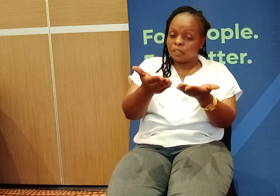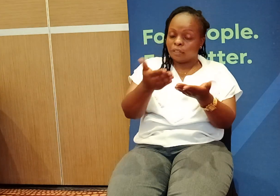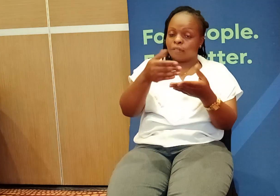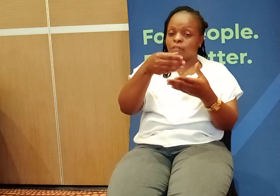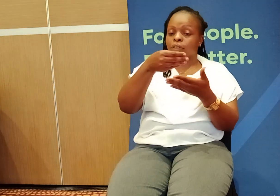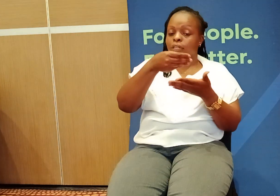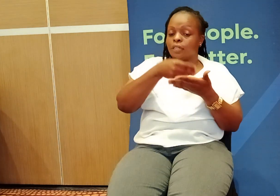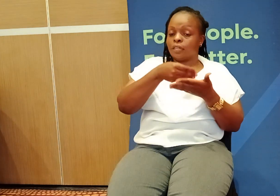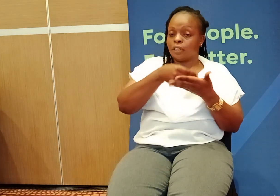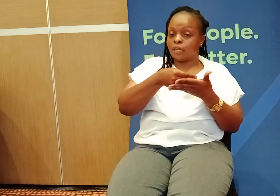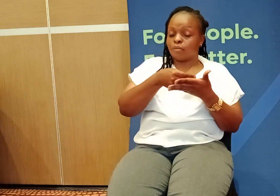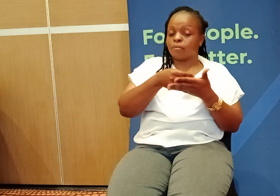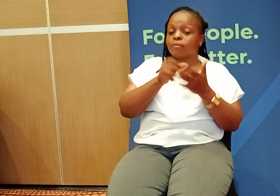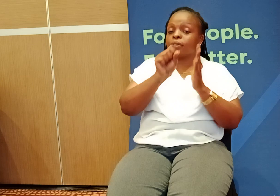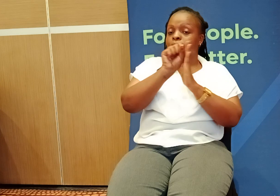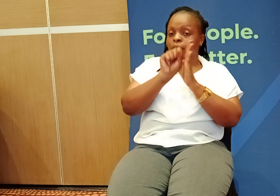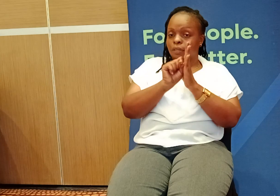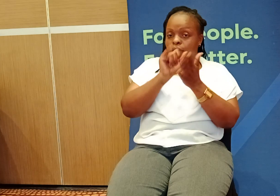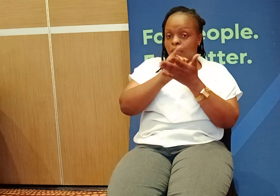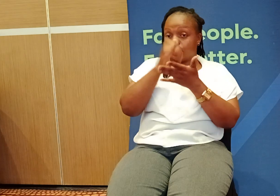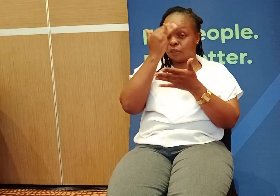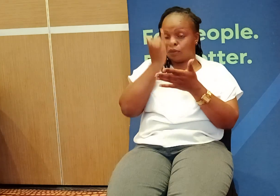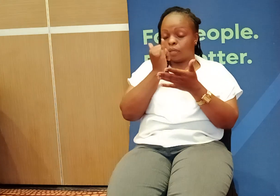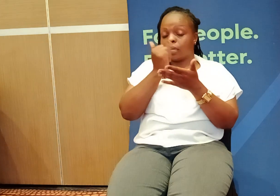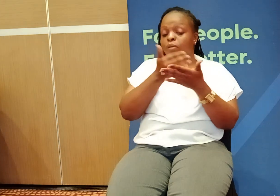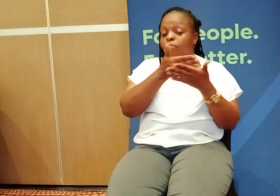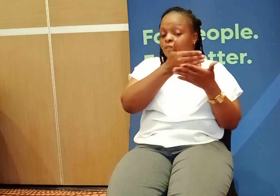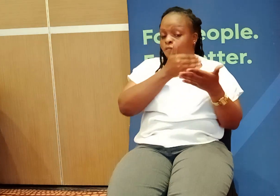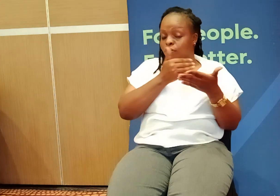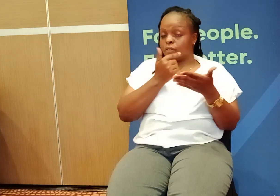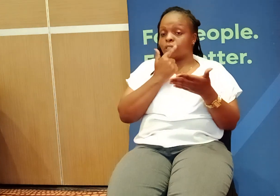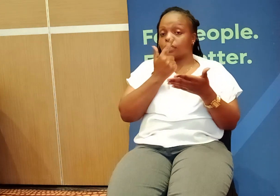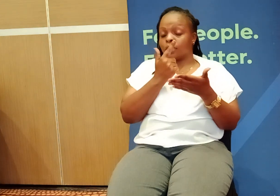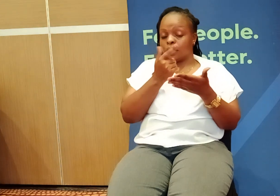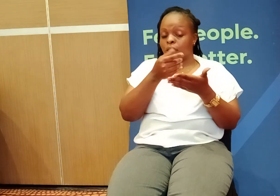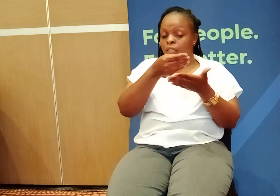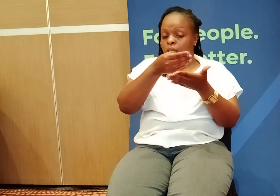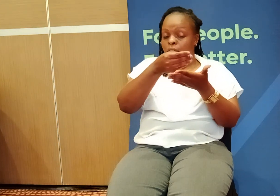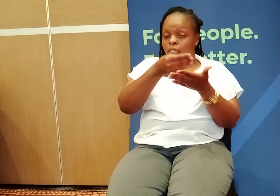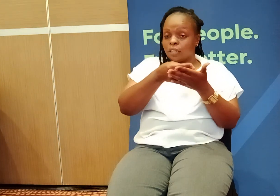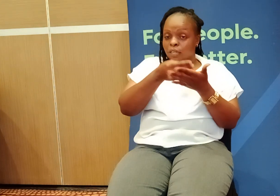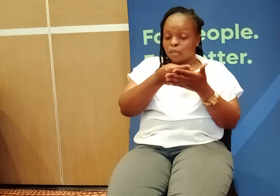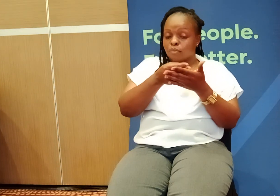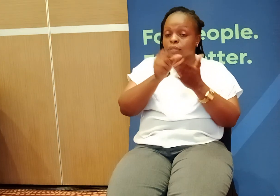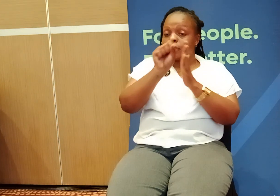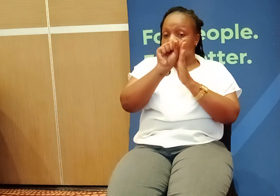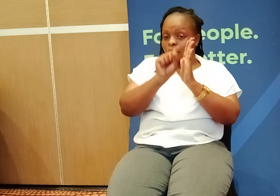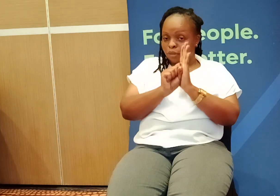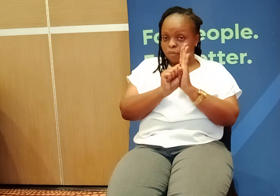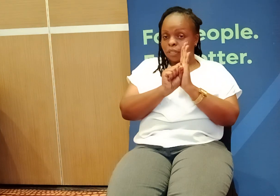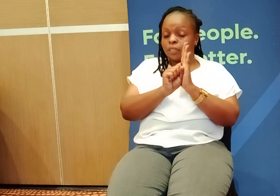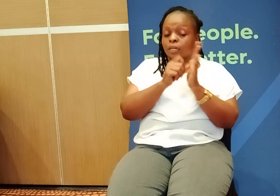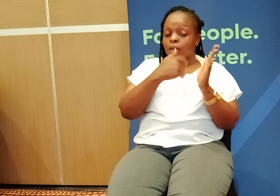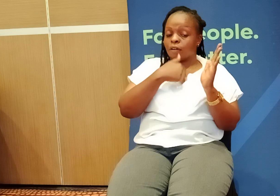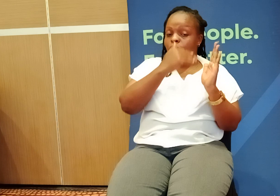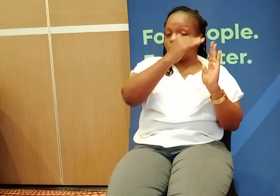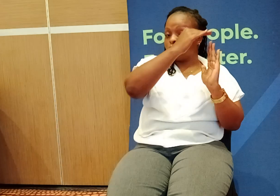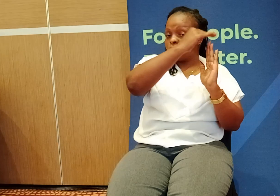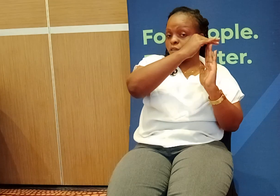and that's why earlier on I alluded that the income statement is also a tale of two halves. You have the top side, the top line that has grown